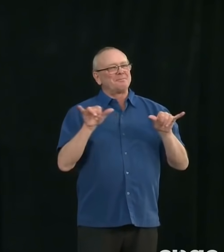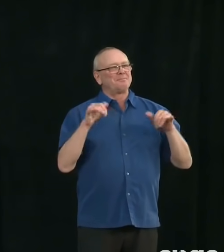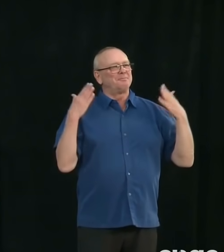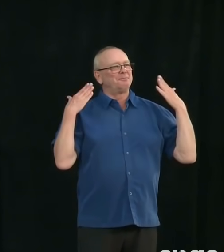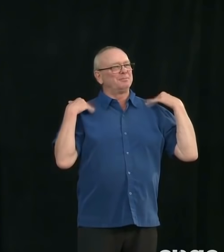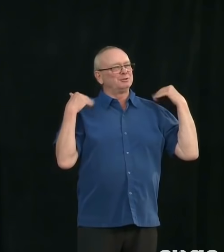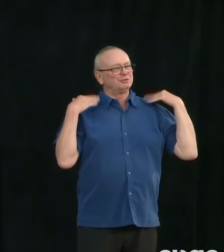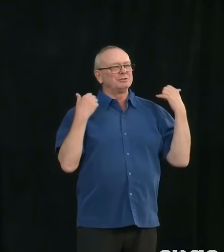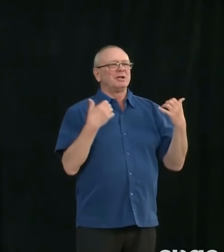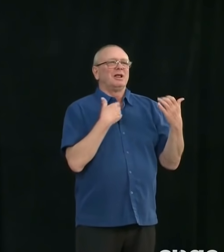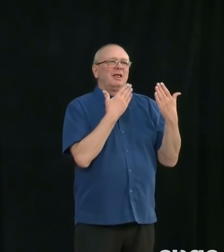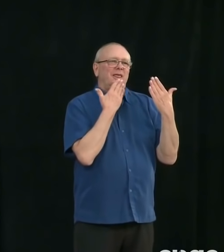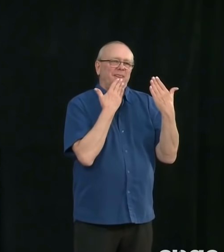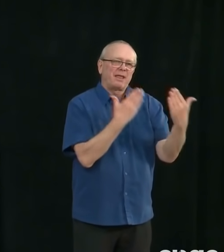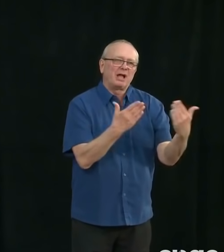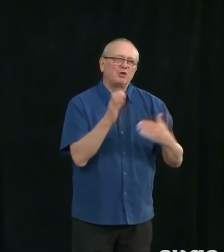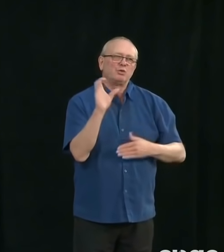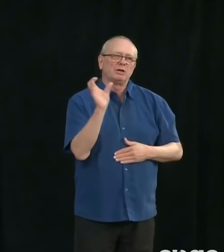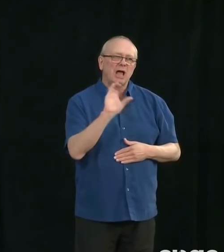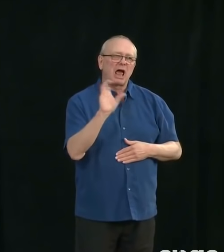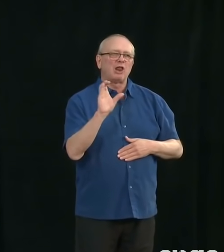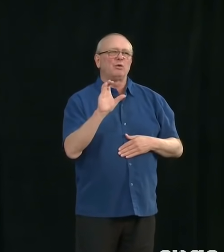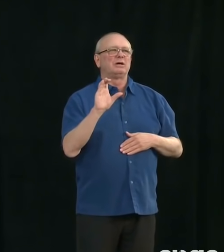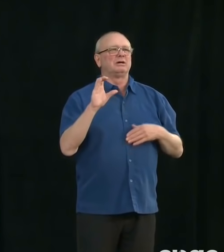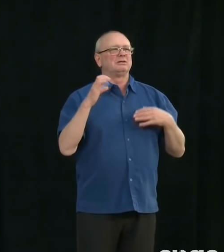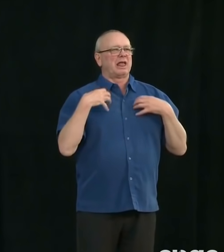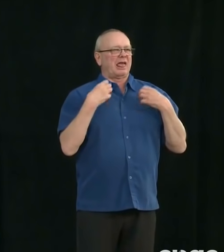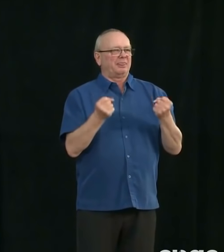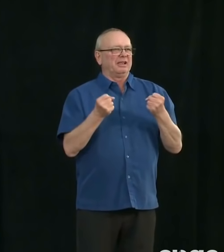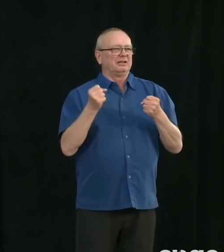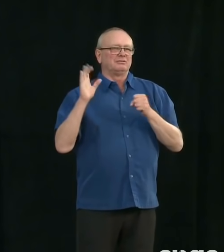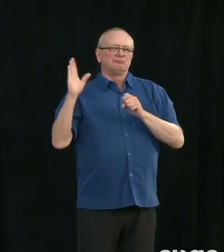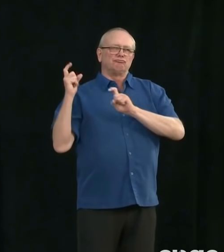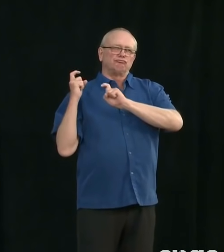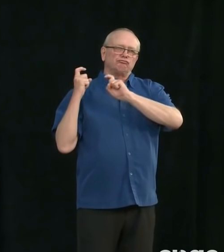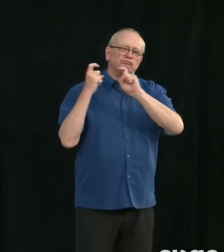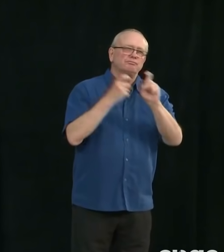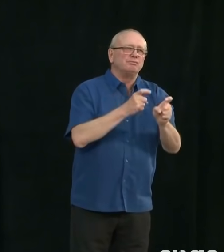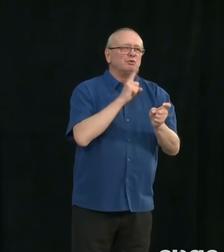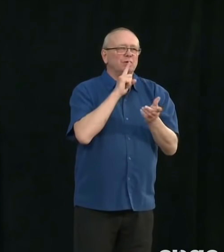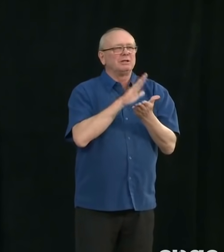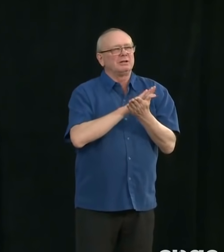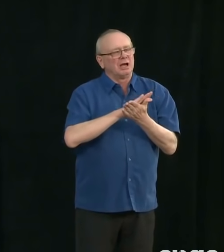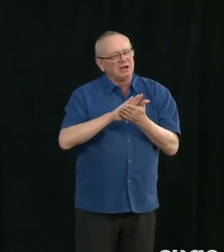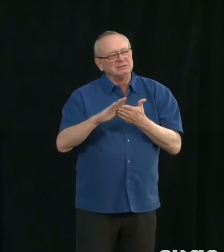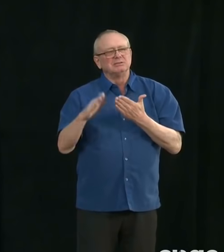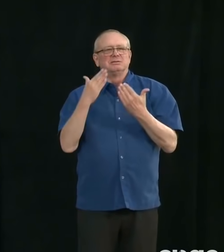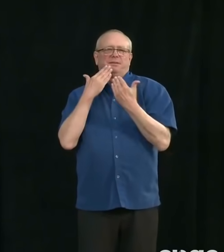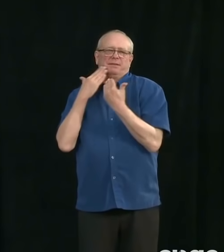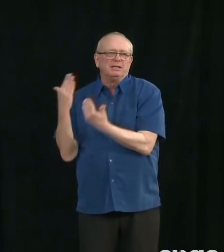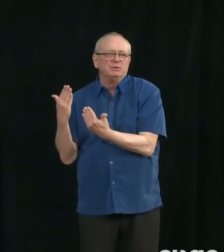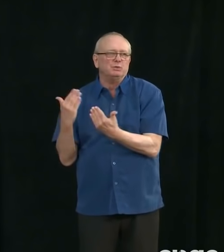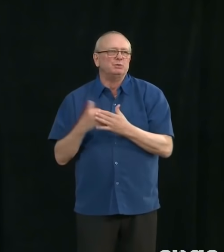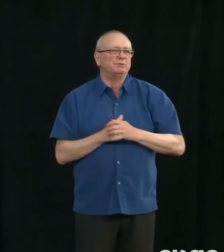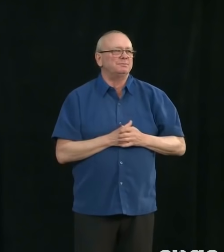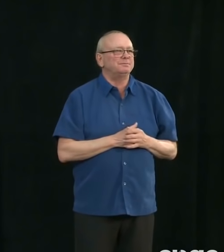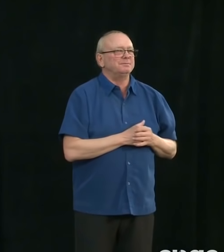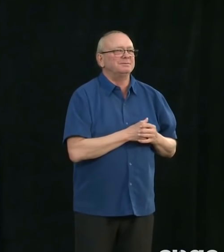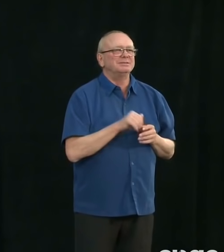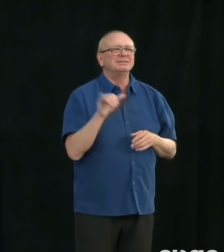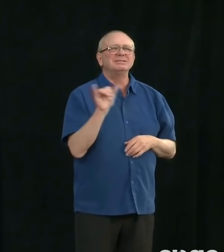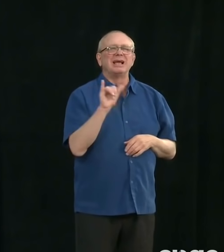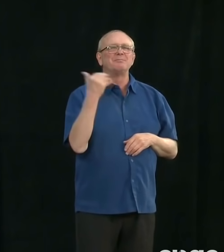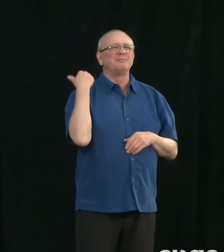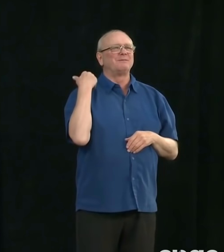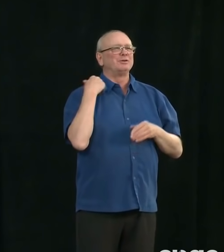its donors for their generous donation. As I've said before, aggressive, widespread testing is a cornerstone of our